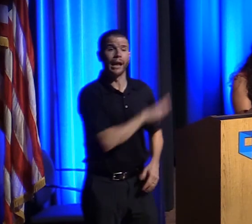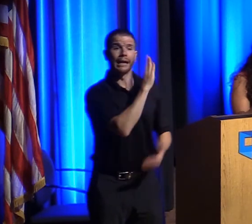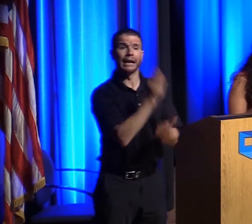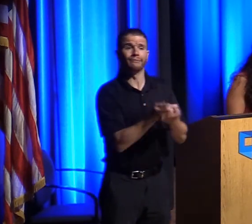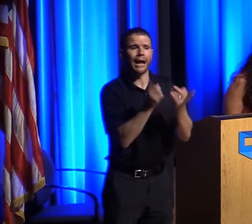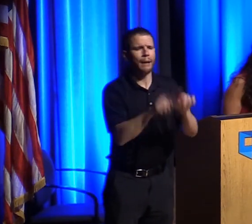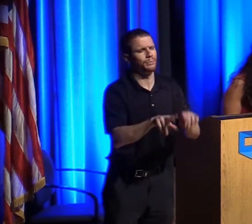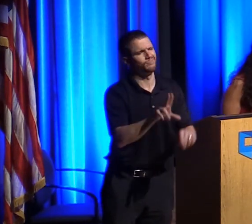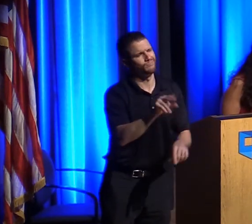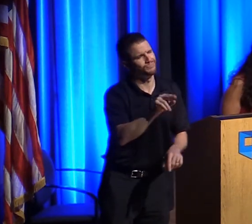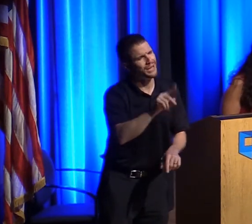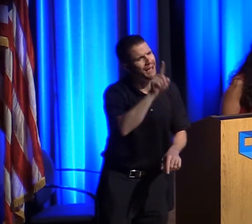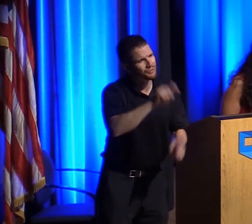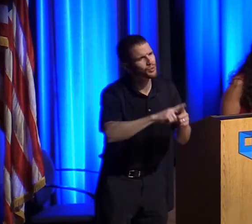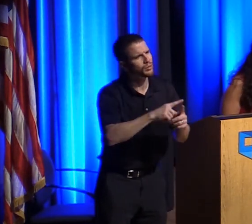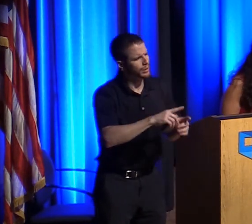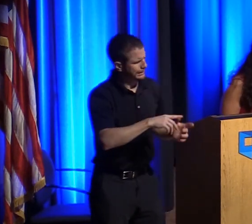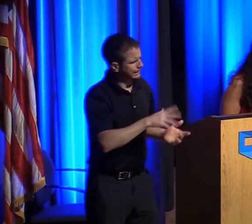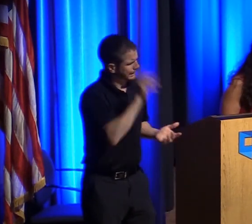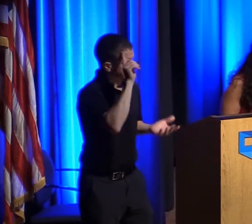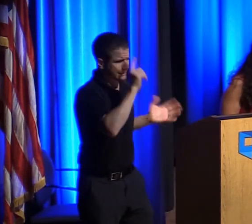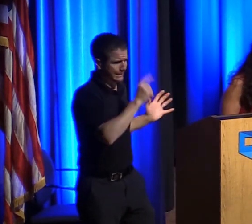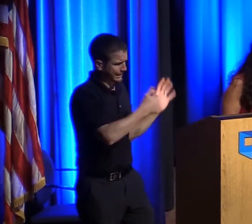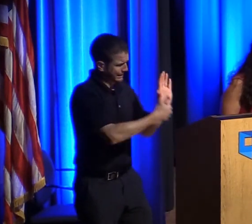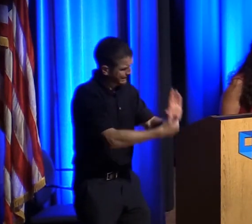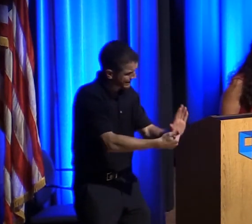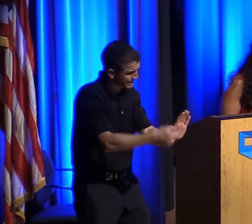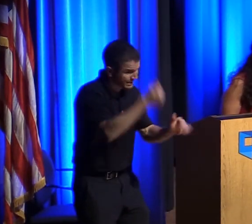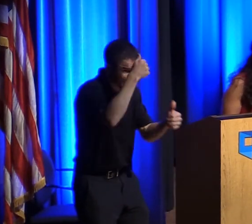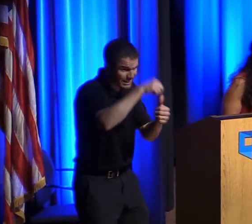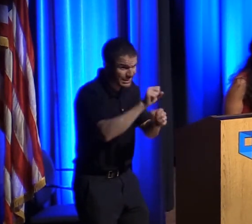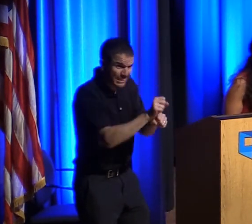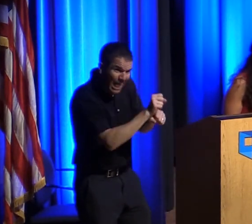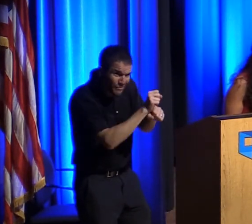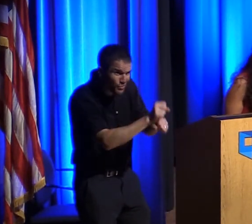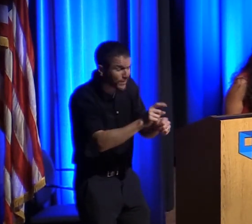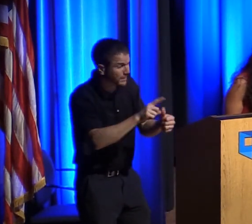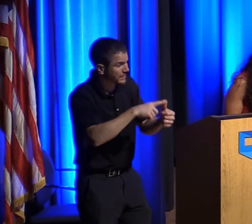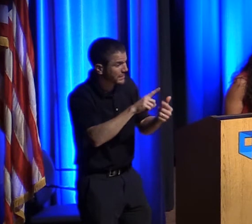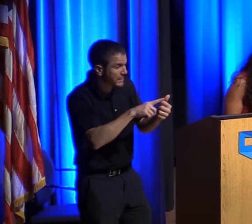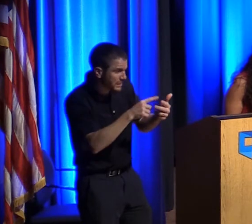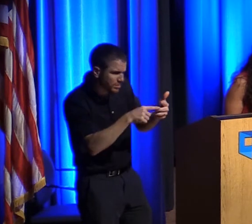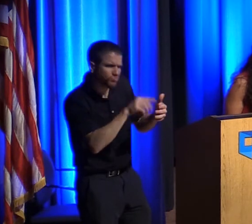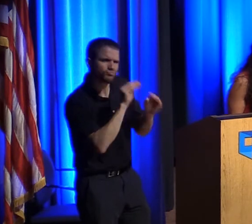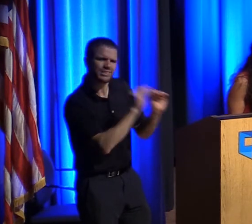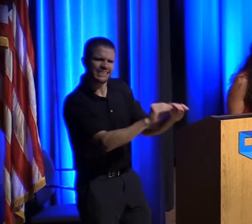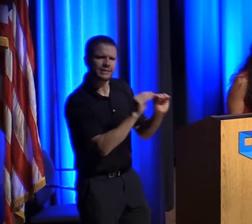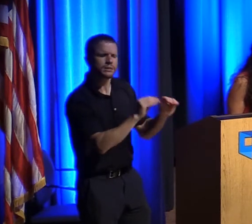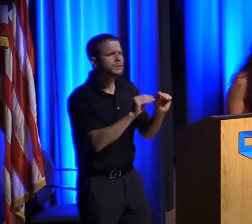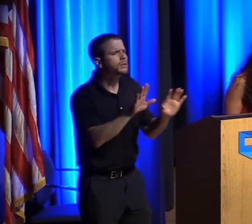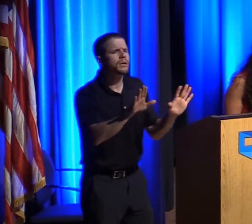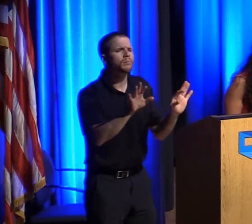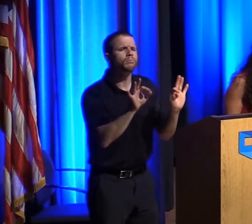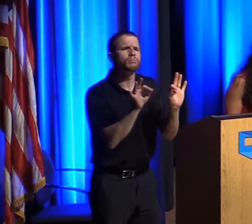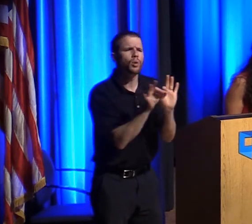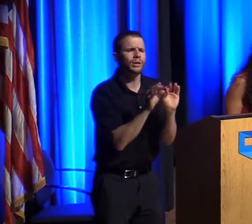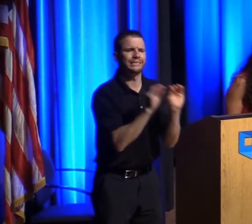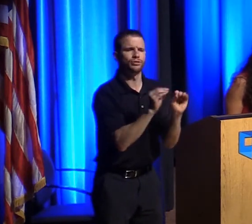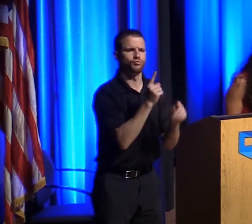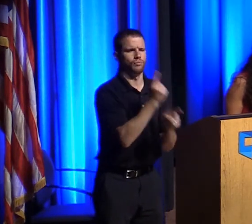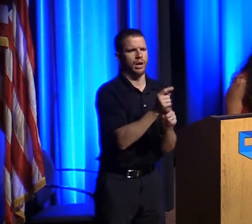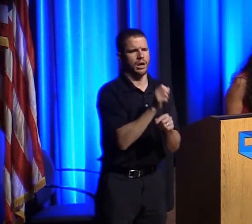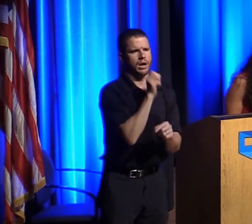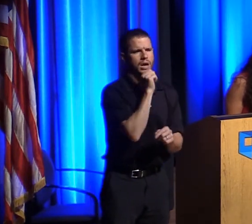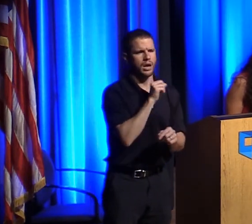But there are very important conversations to have with your children and to be done with love, right? Because I think what they're expressing comes